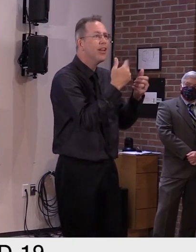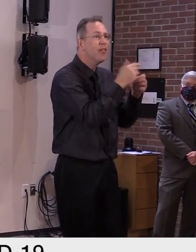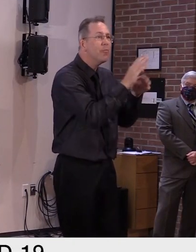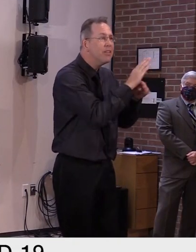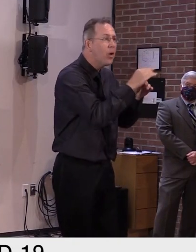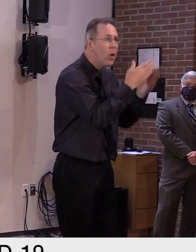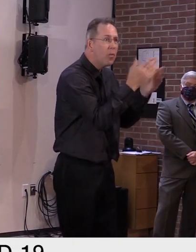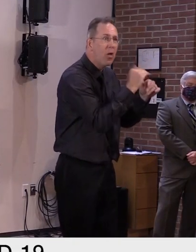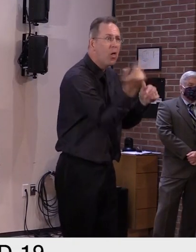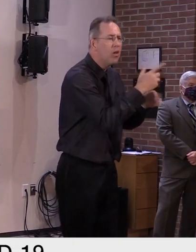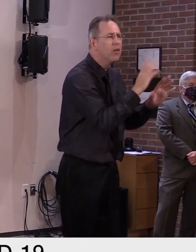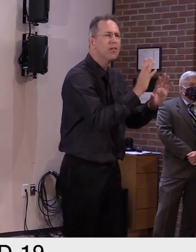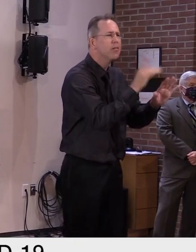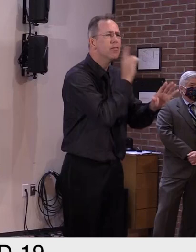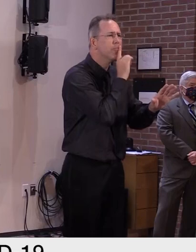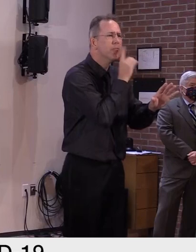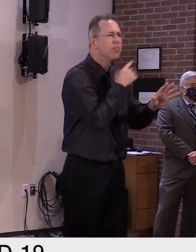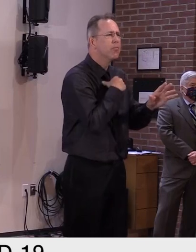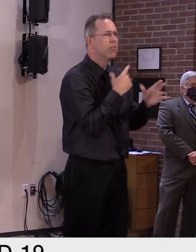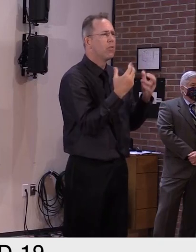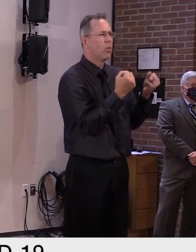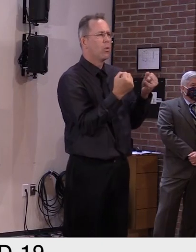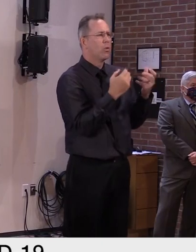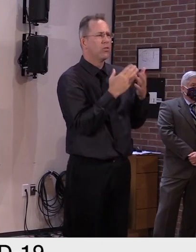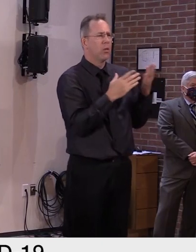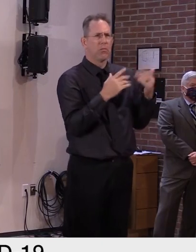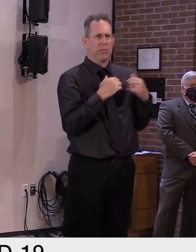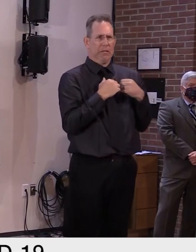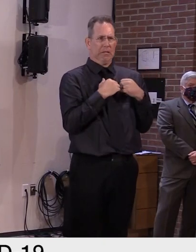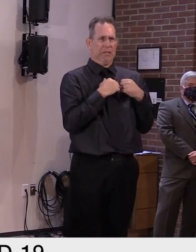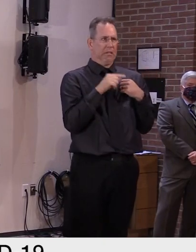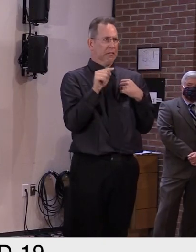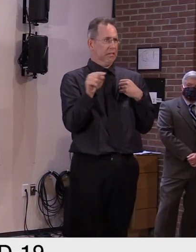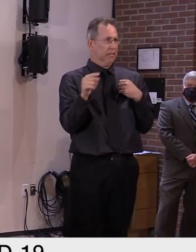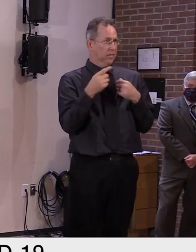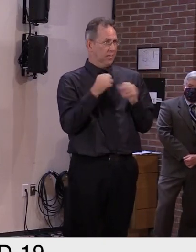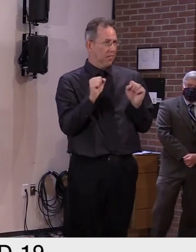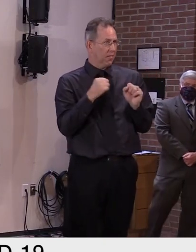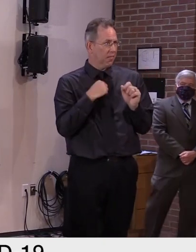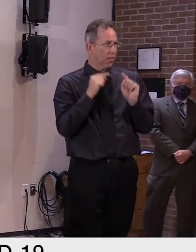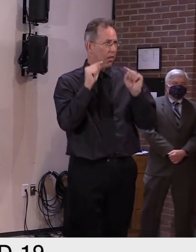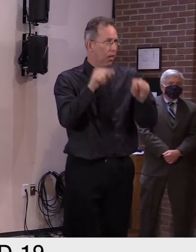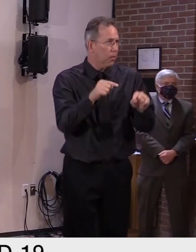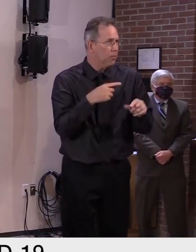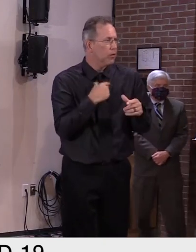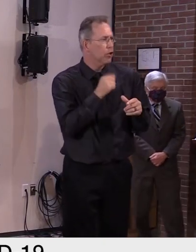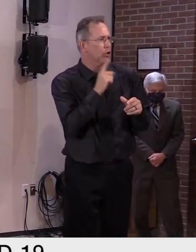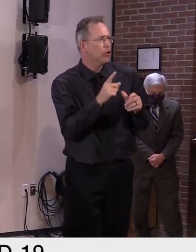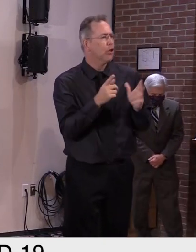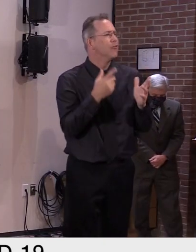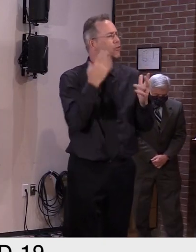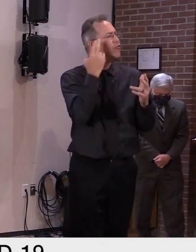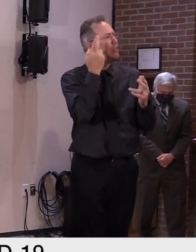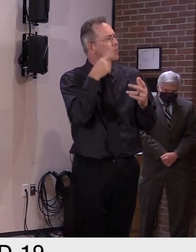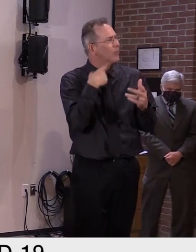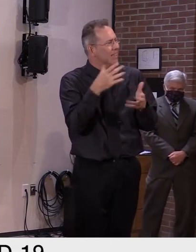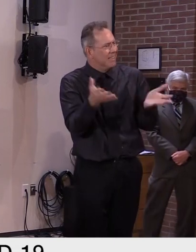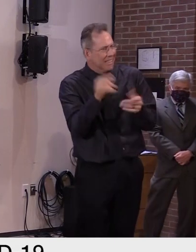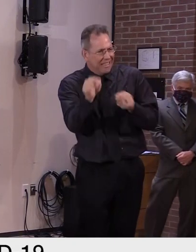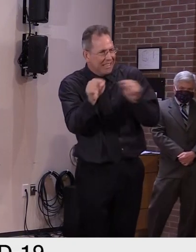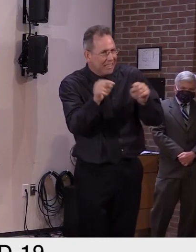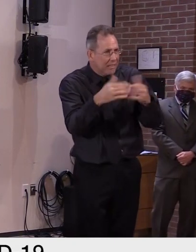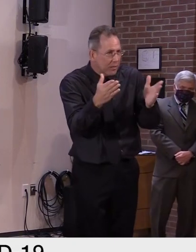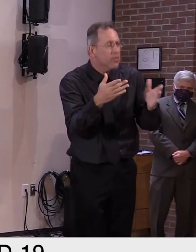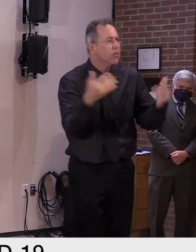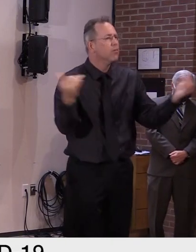there's so much hesitation in travel, and there should be because of the quarantining and so forth and what we're seeing again in other